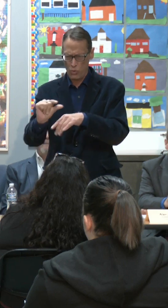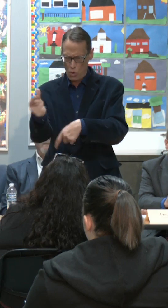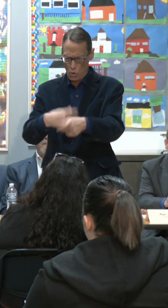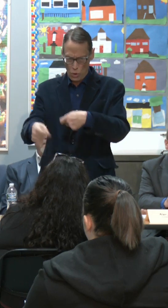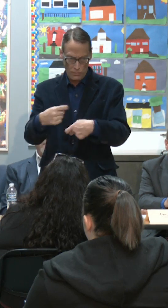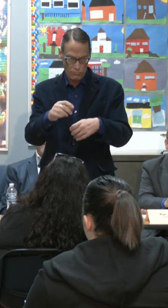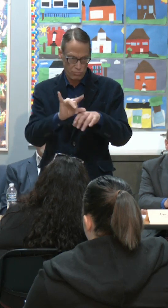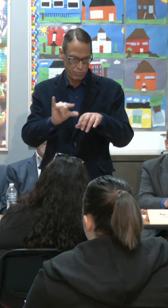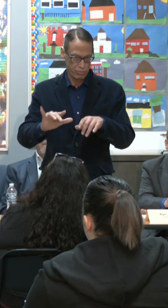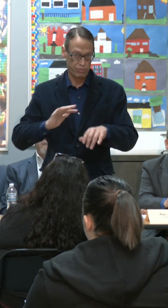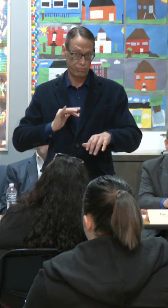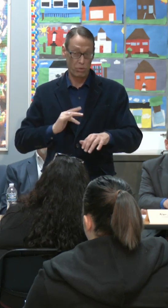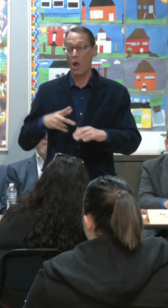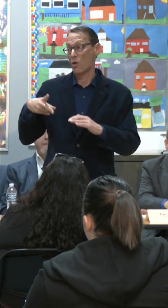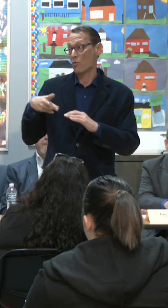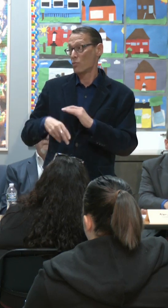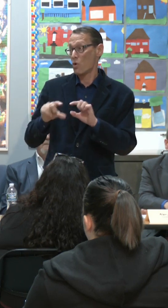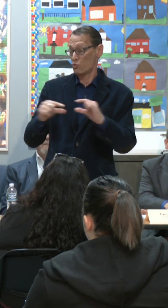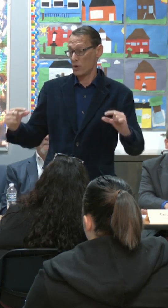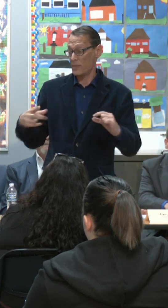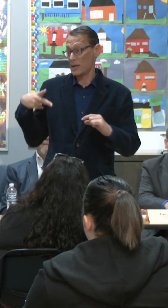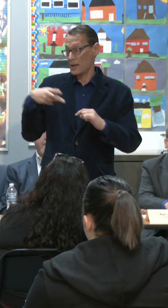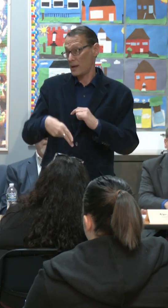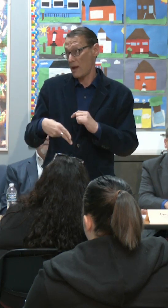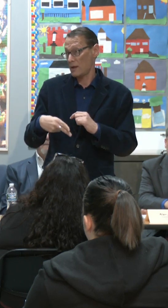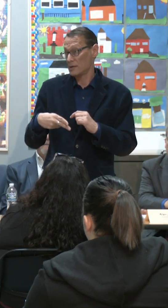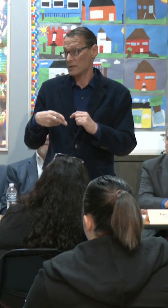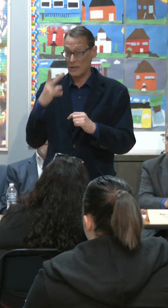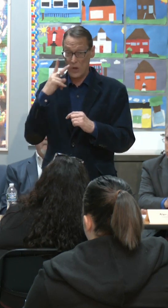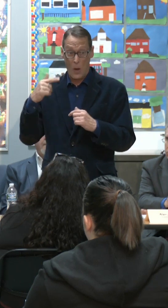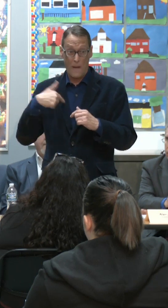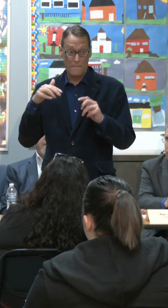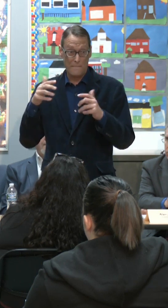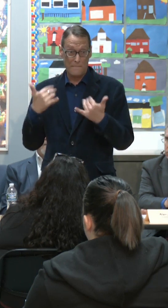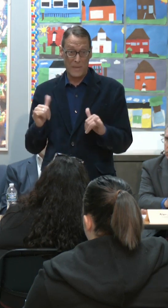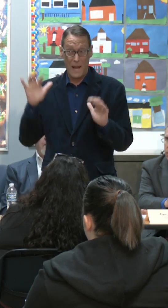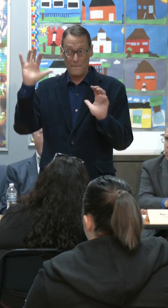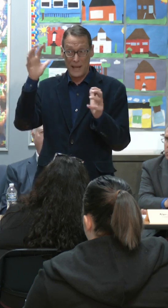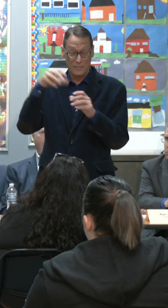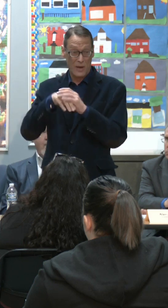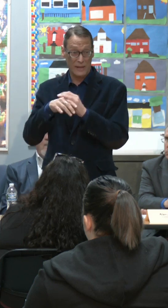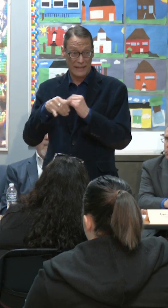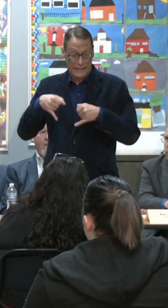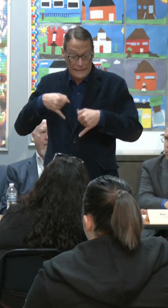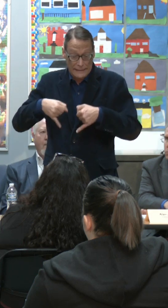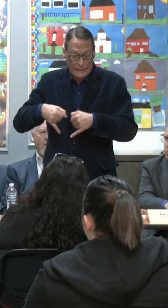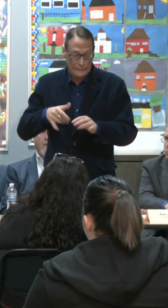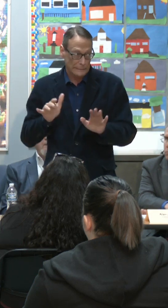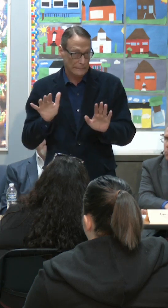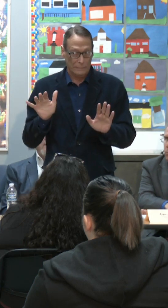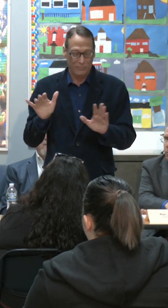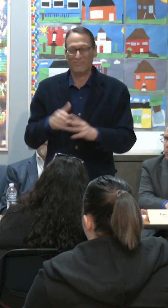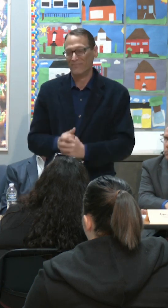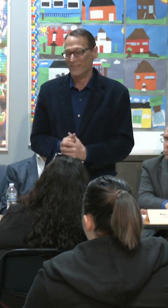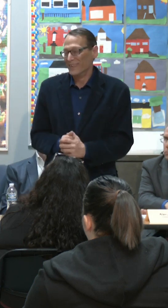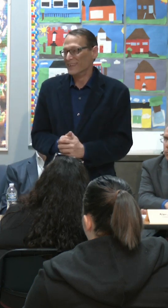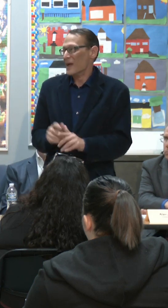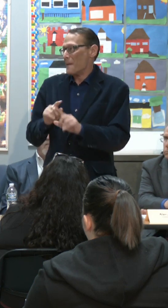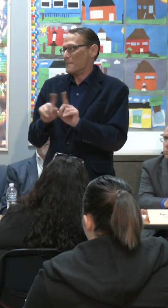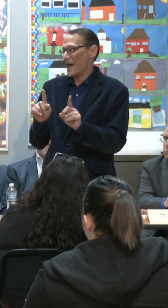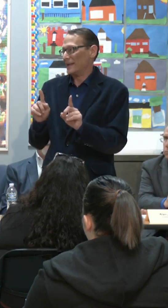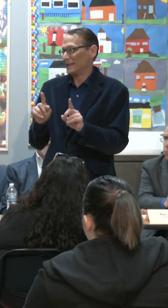workers who were laid off, and we welcome them to join us at City Hall if they find a job that they want to